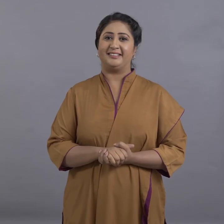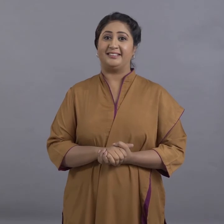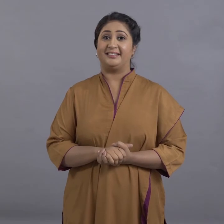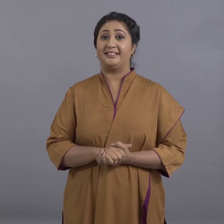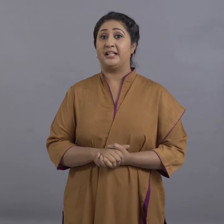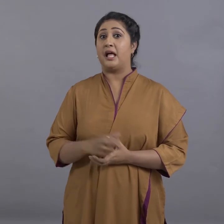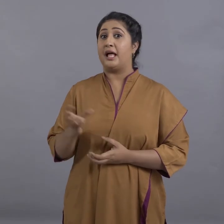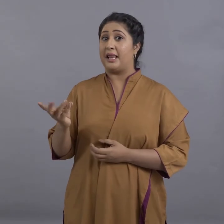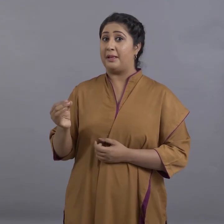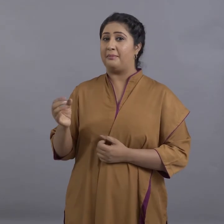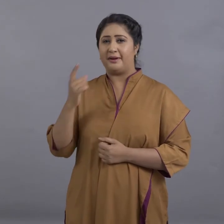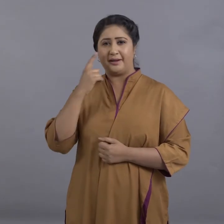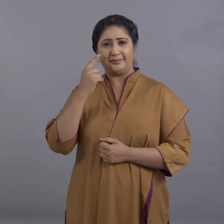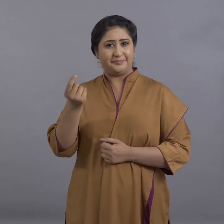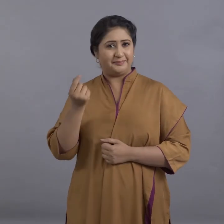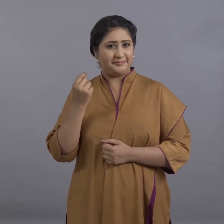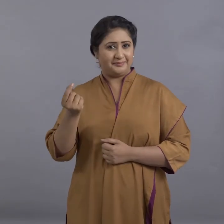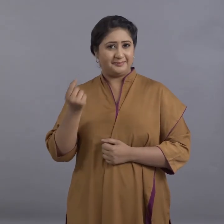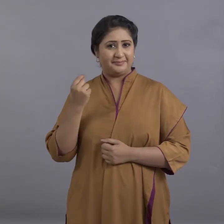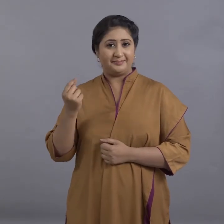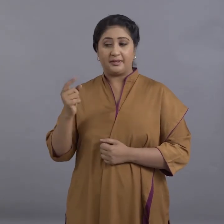Number recognition 10 to 99.